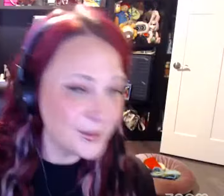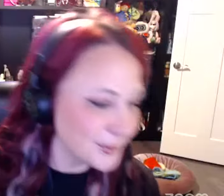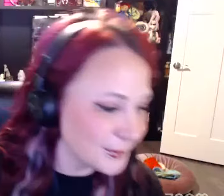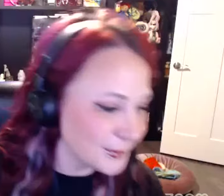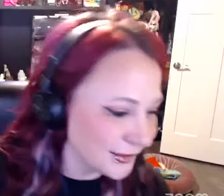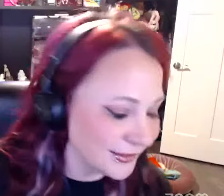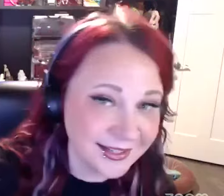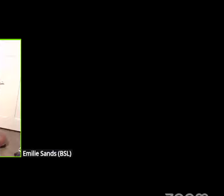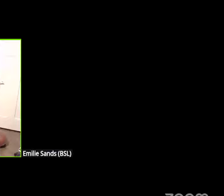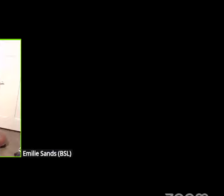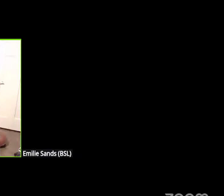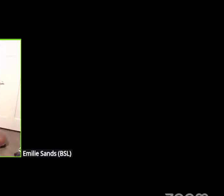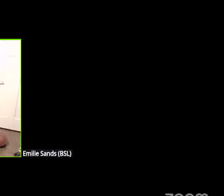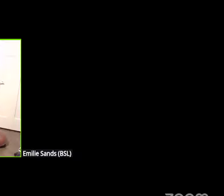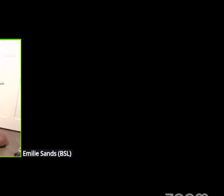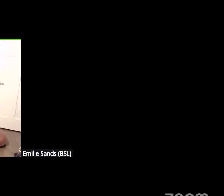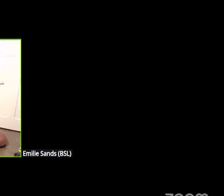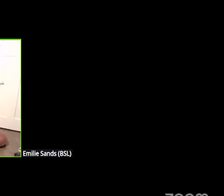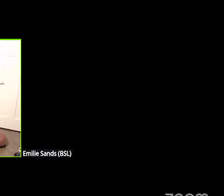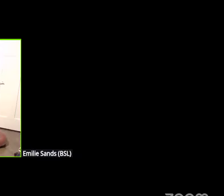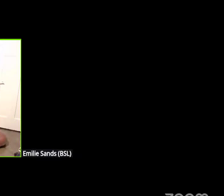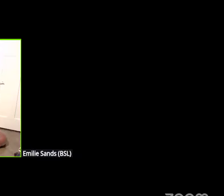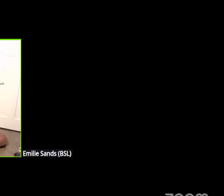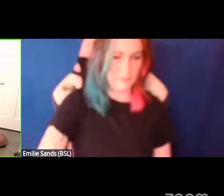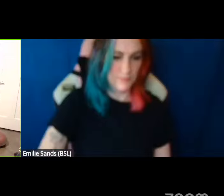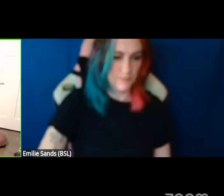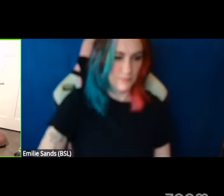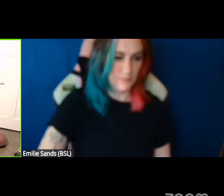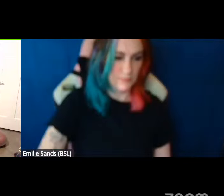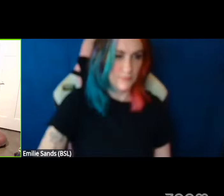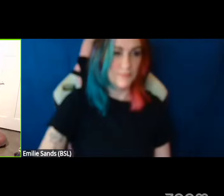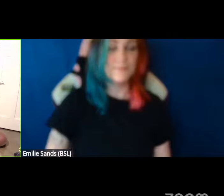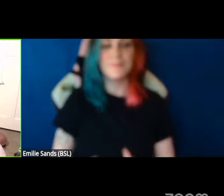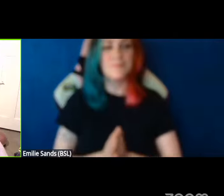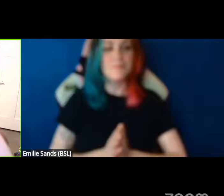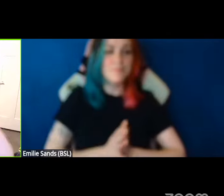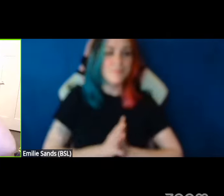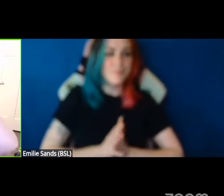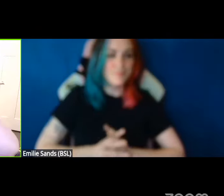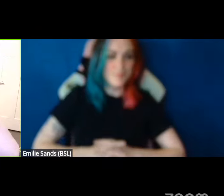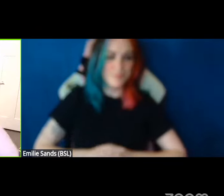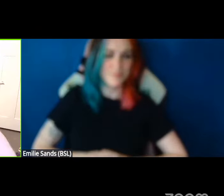Hello, everyone. Hello. Quiet, no jump scare.